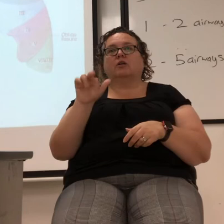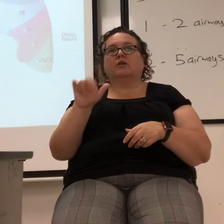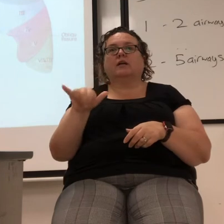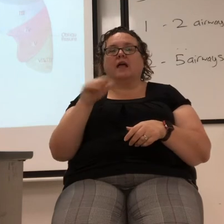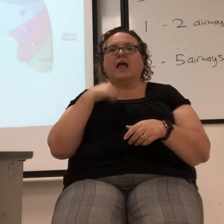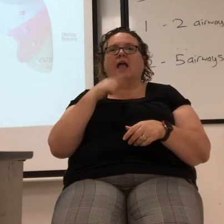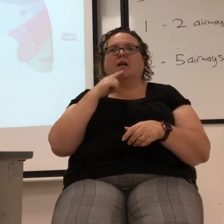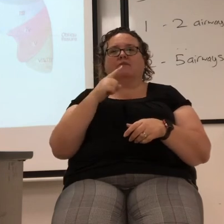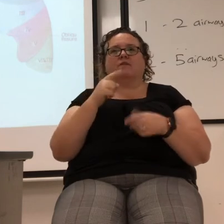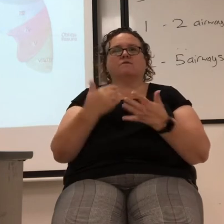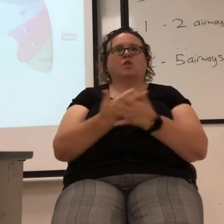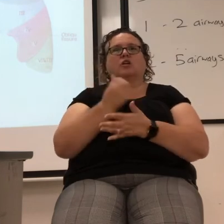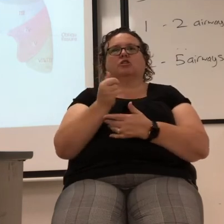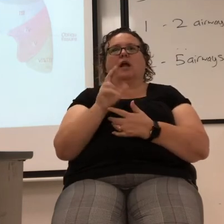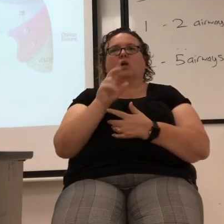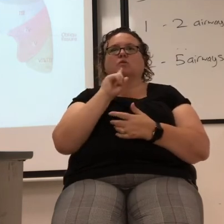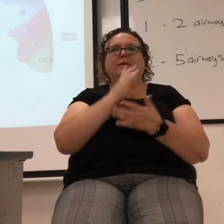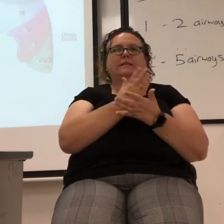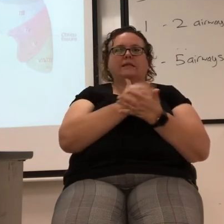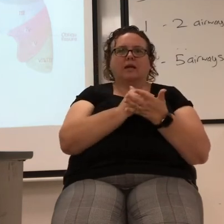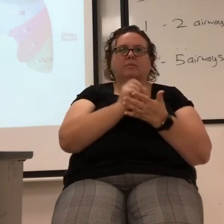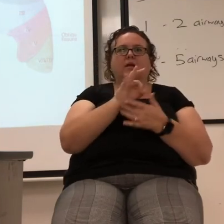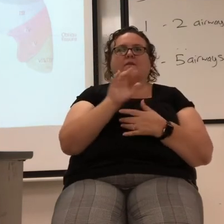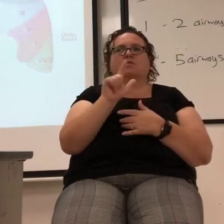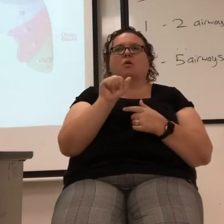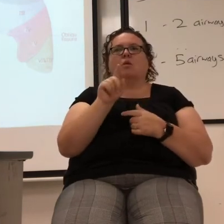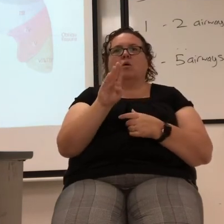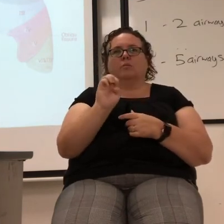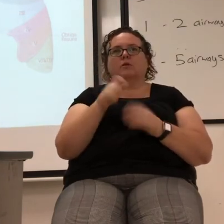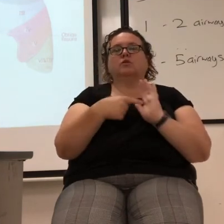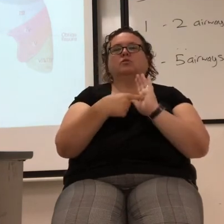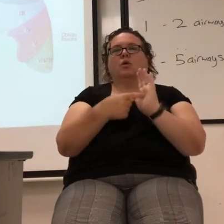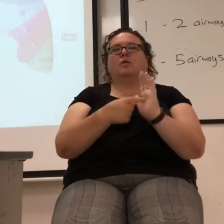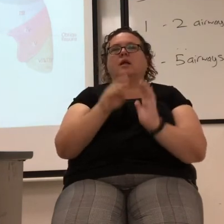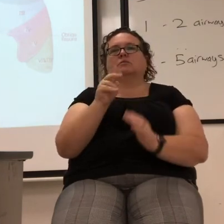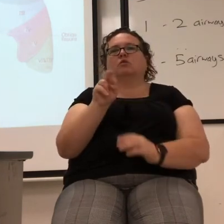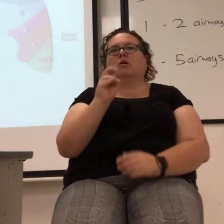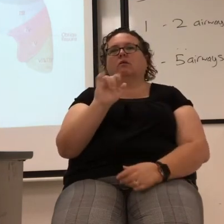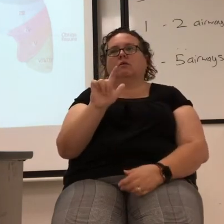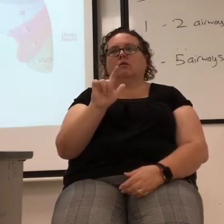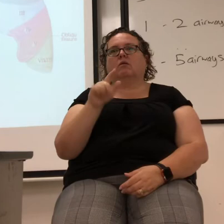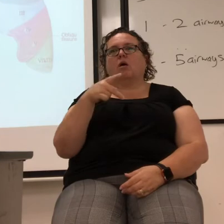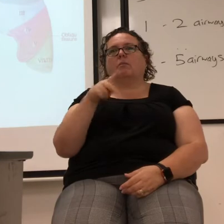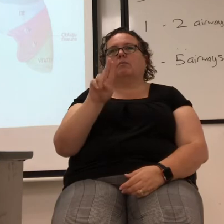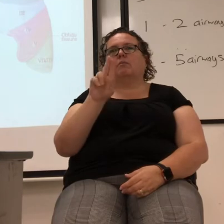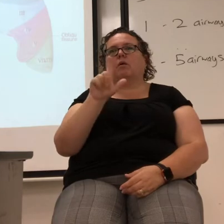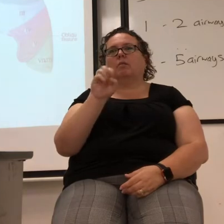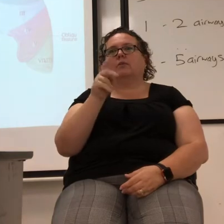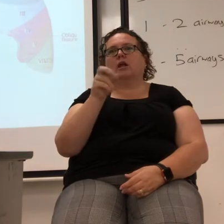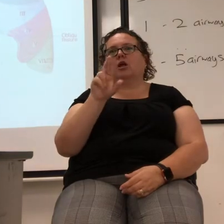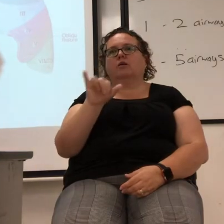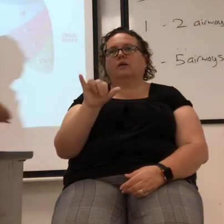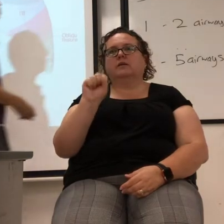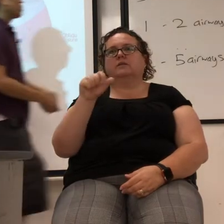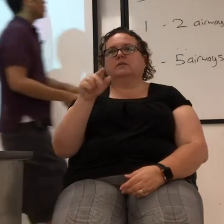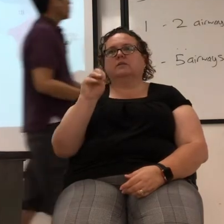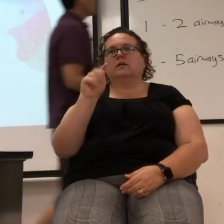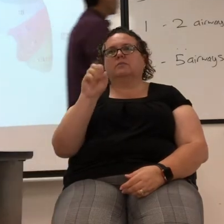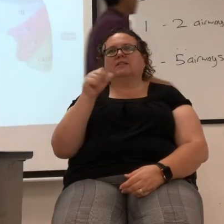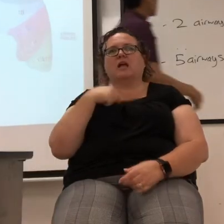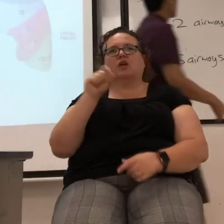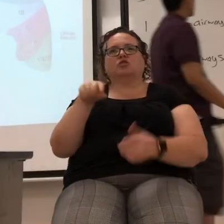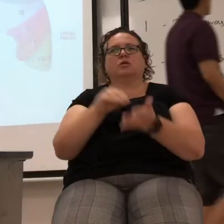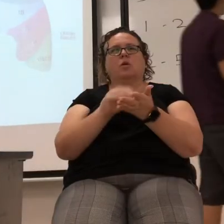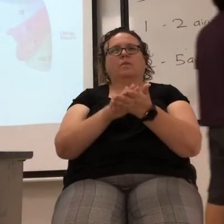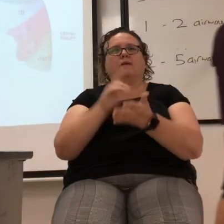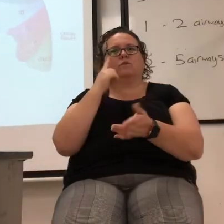to a segment of a lobe, shown here, known as bronchopulmonary segments. I should note that.